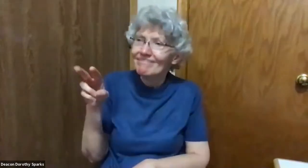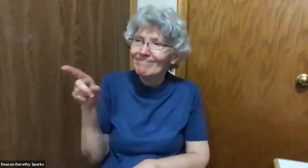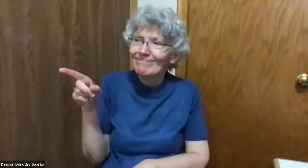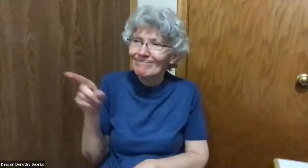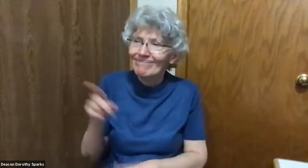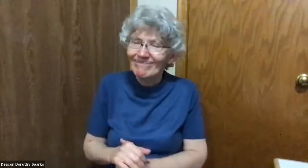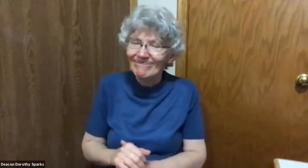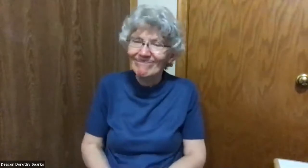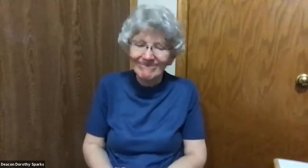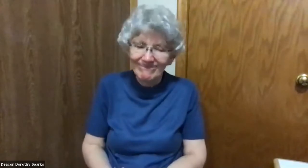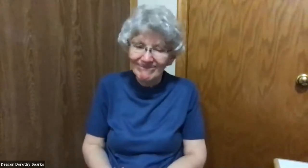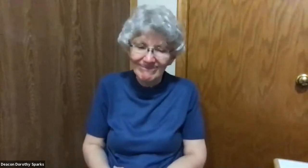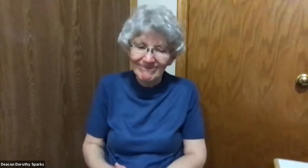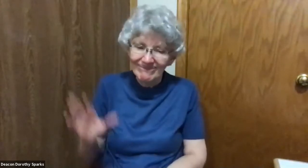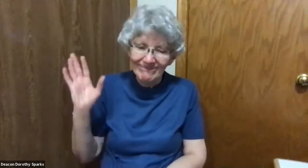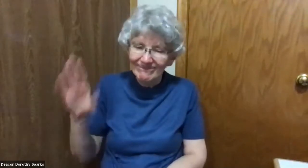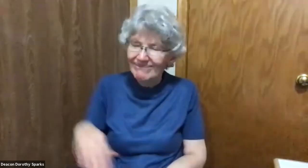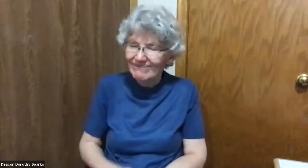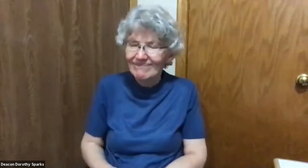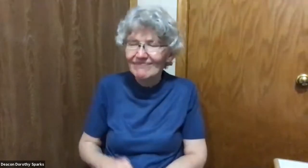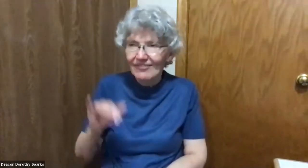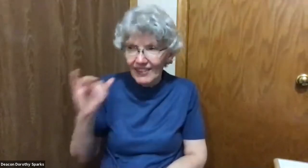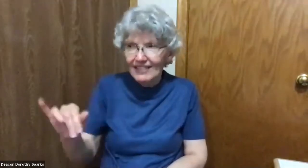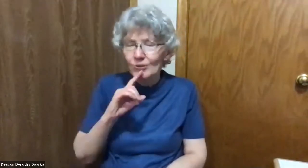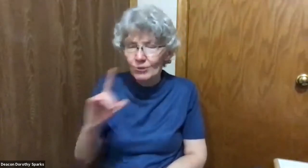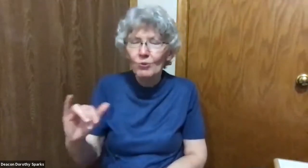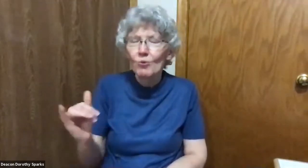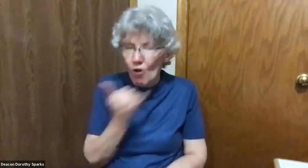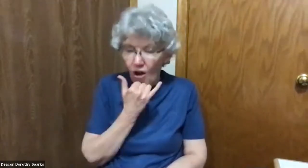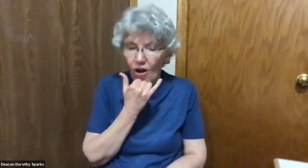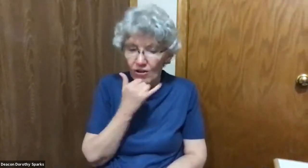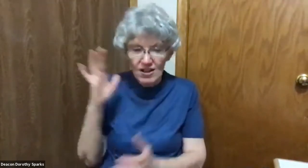"It was wrong for you to take Herodias,